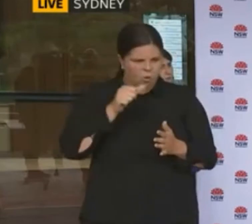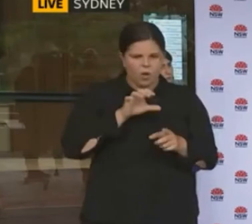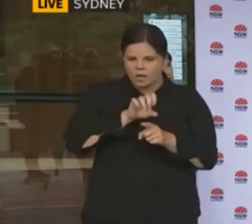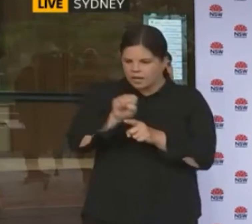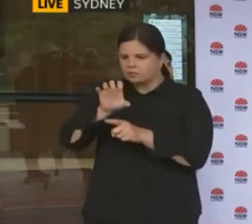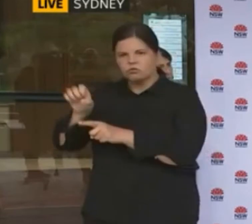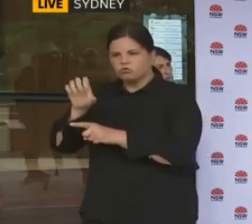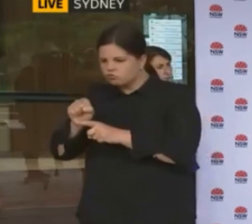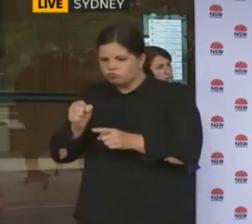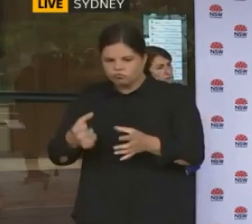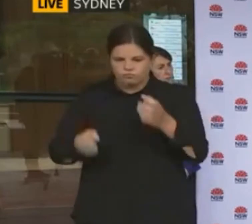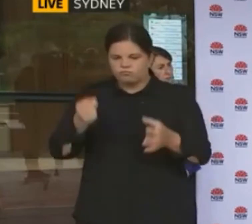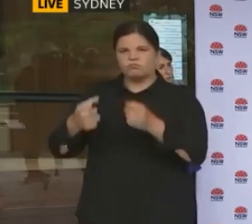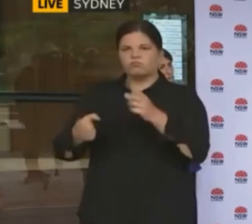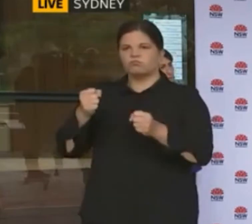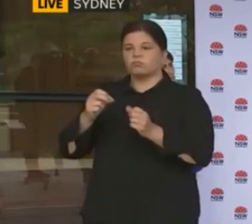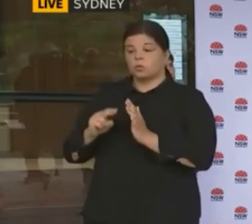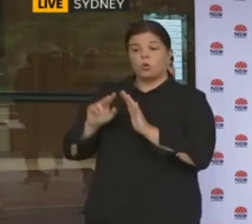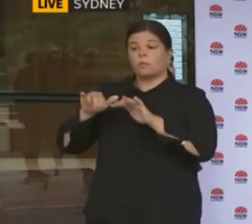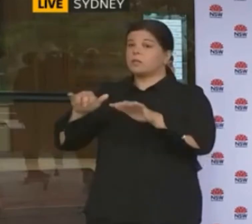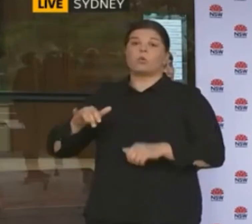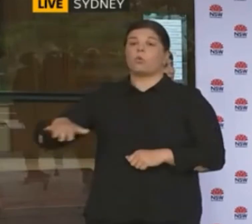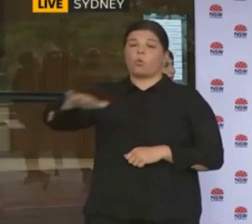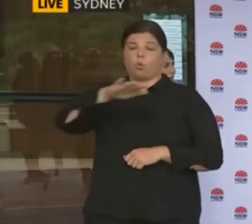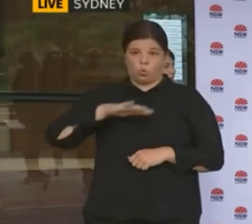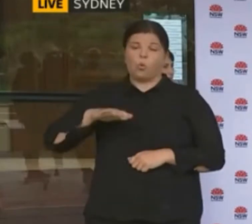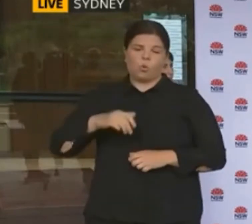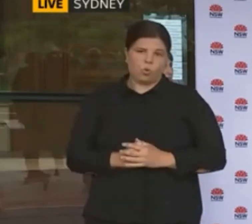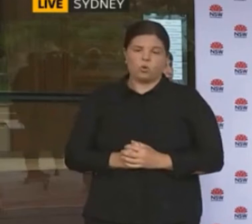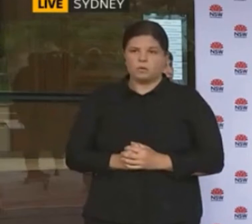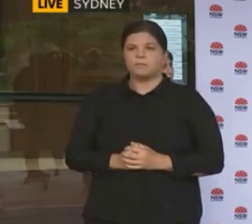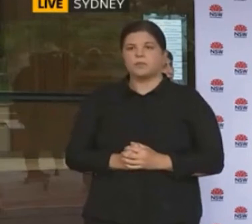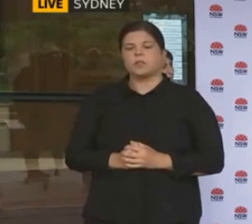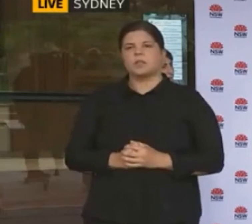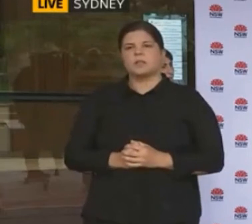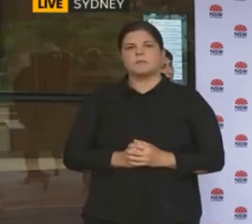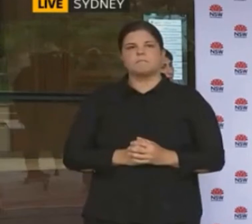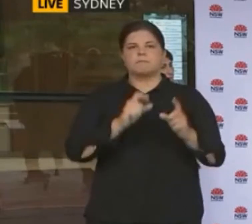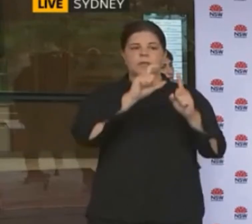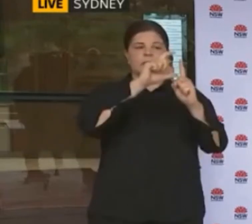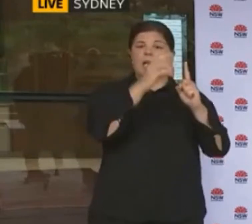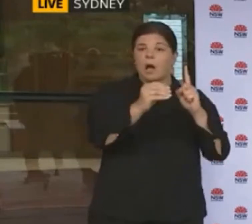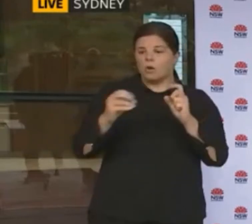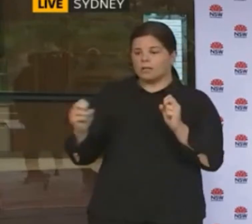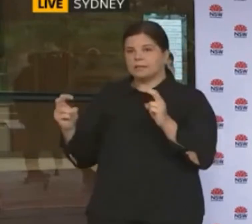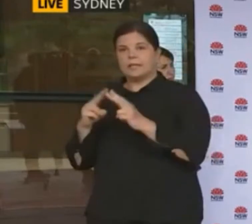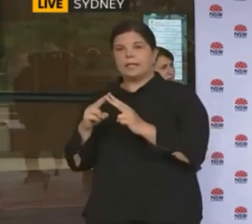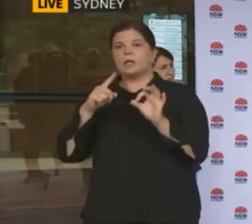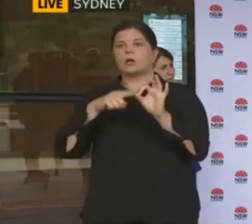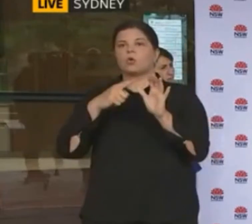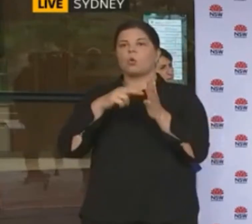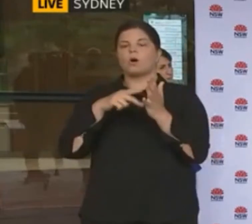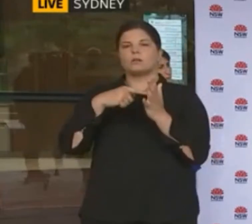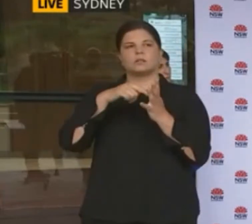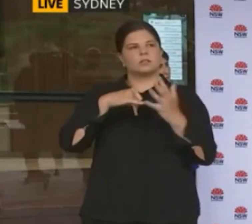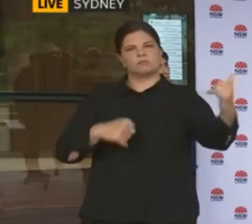Beaches area. In terms of the Darwin to Qantas, Sydney Qantas flight, I can confirm that all test results of